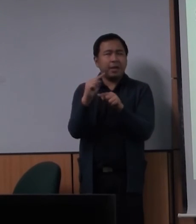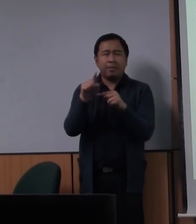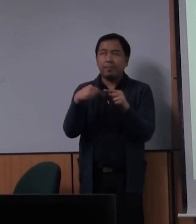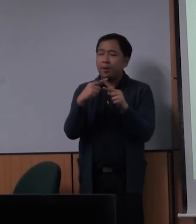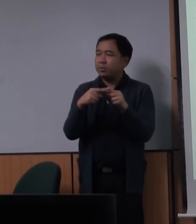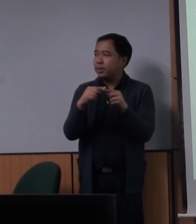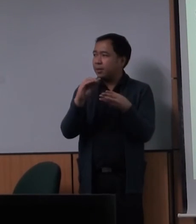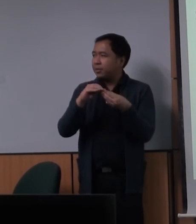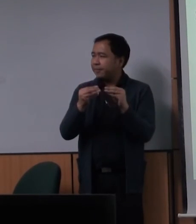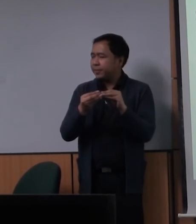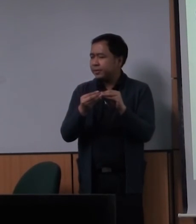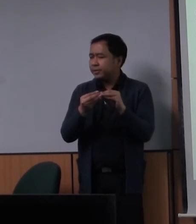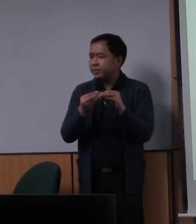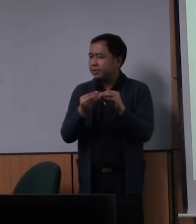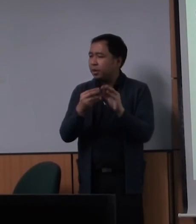yung number,